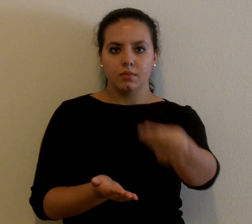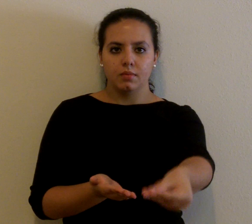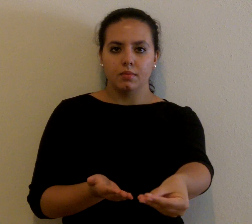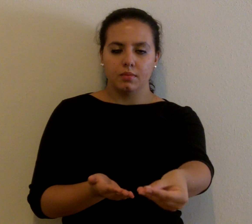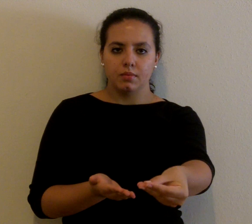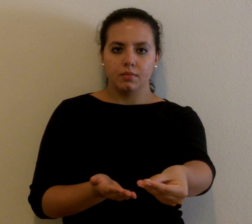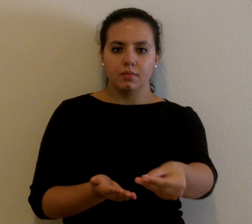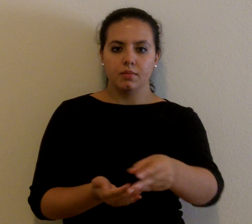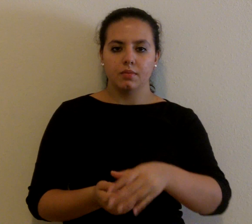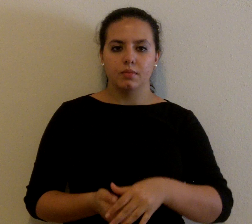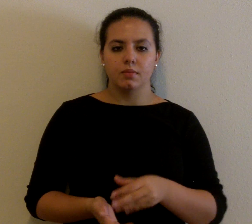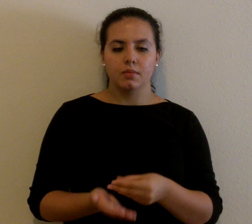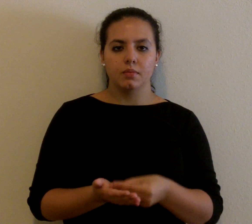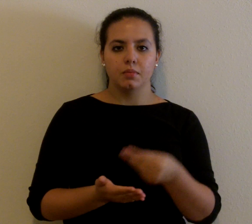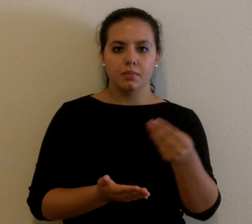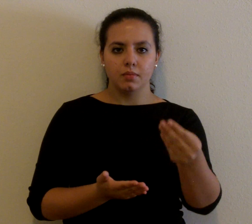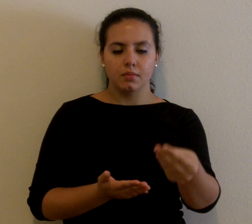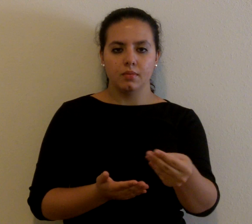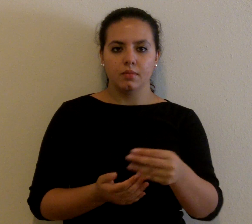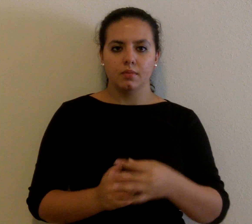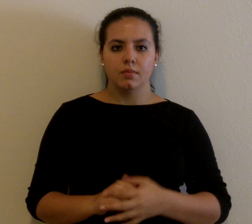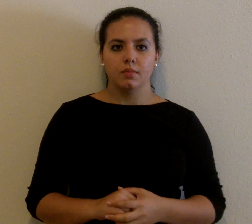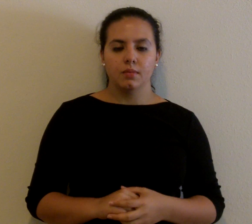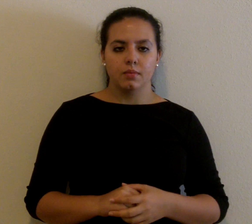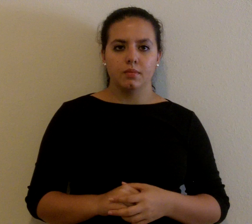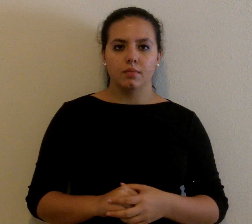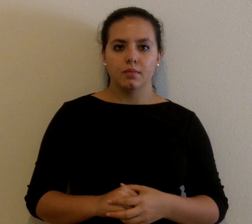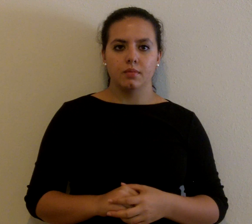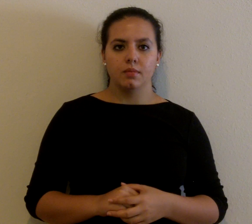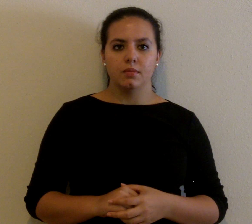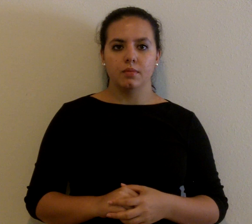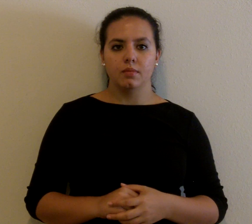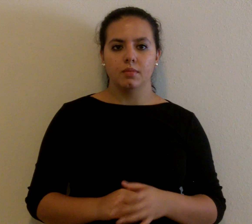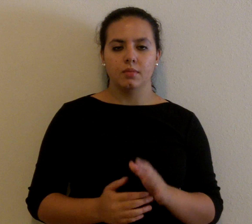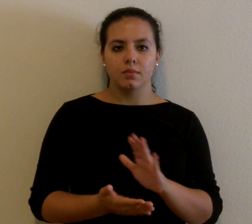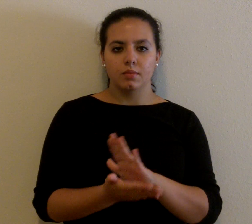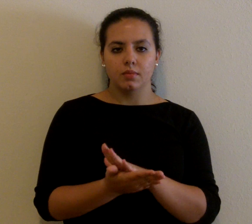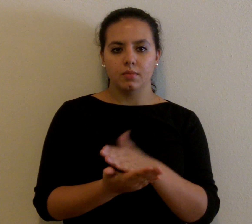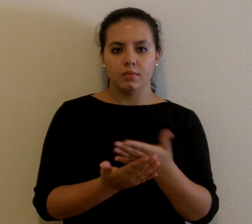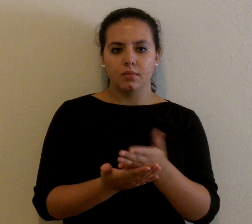it to the person. You're going to buy. We just talked about cook. You're just cooking.